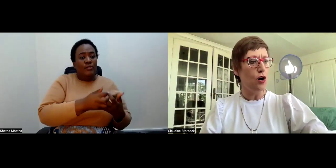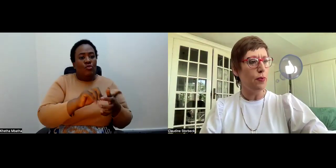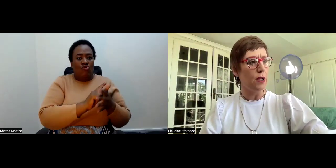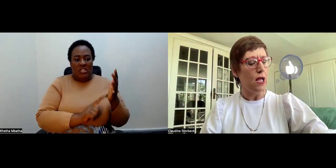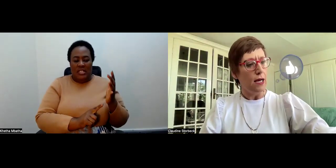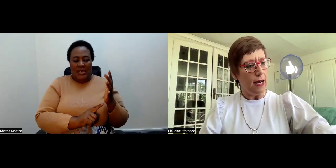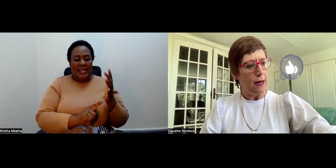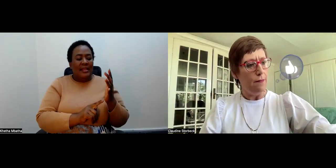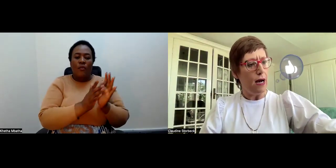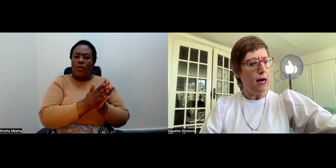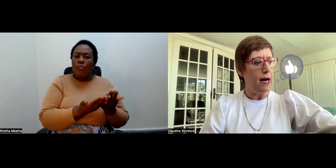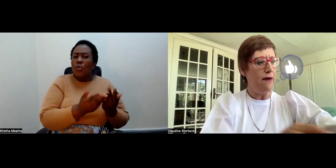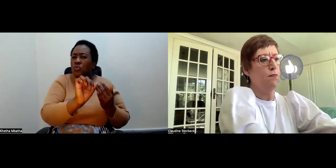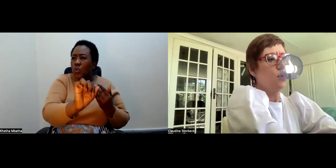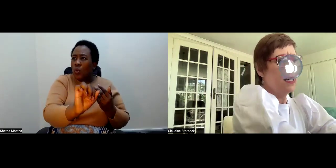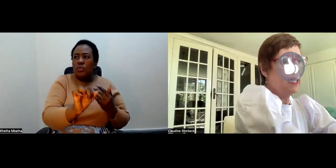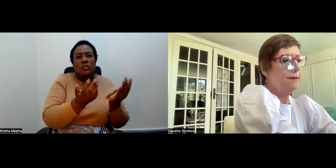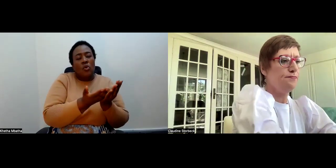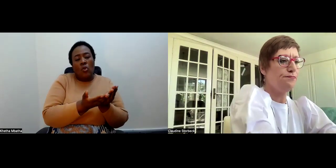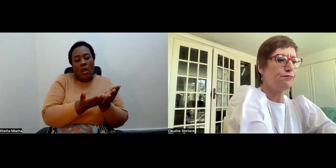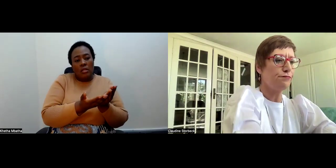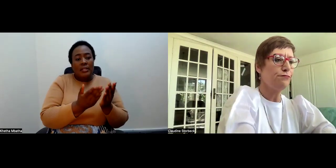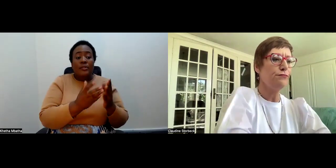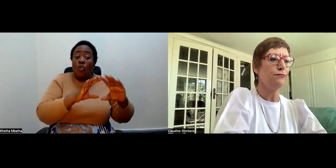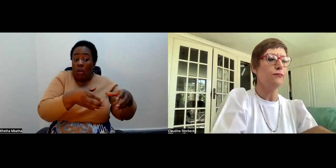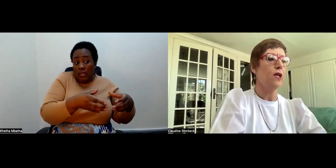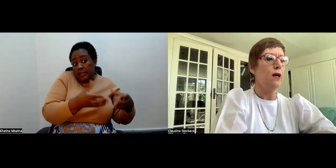for example, I have a book here